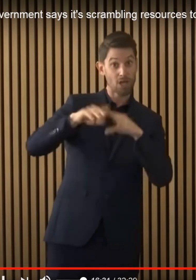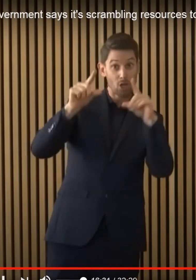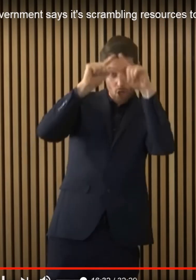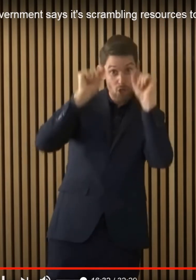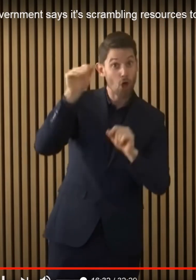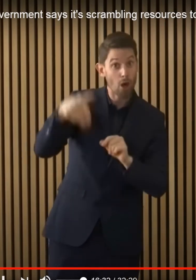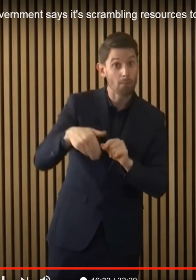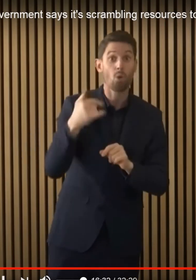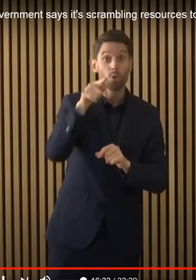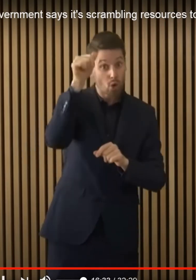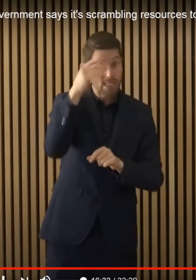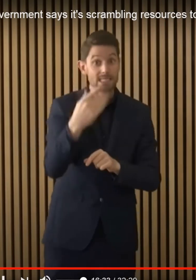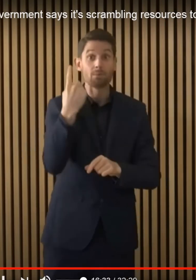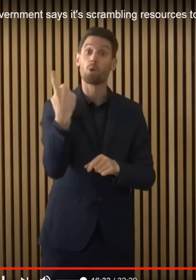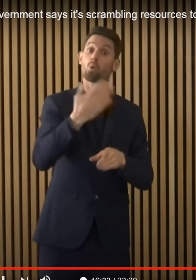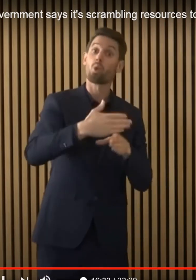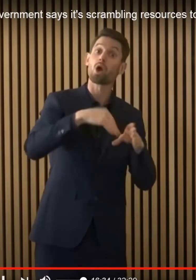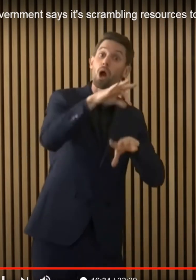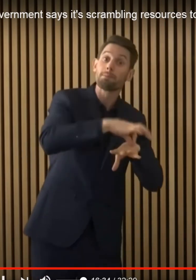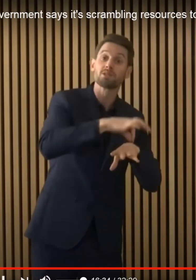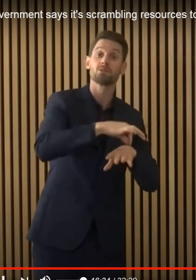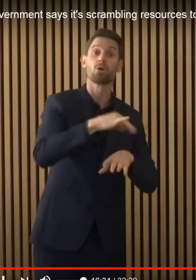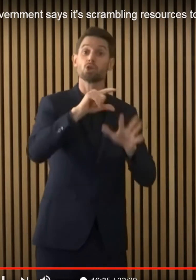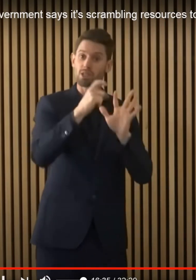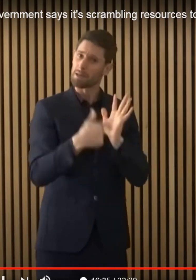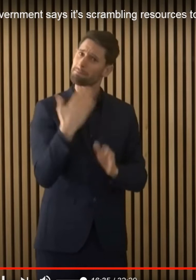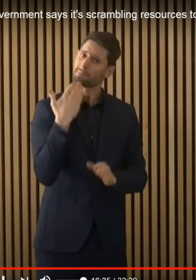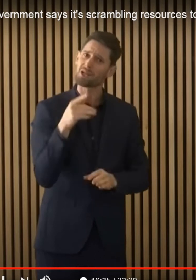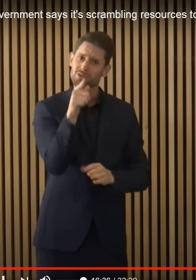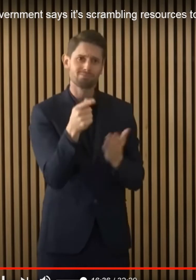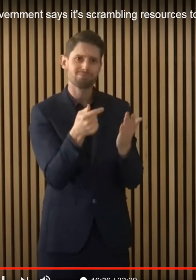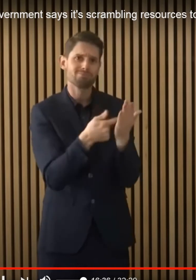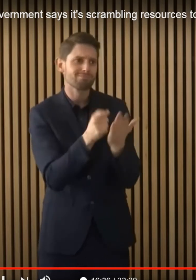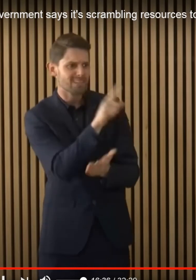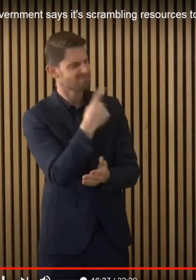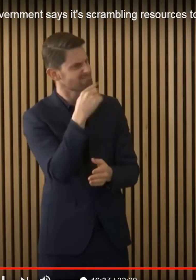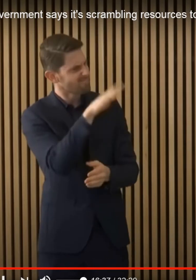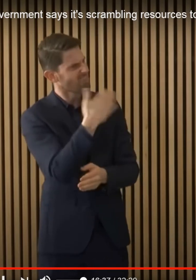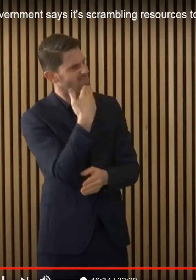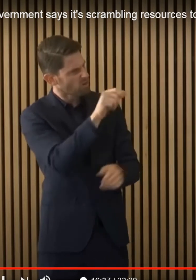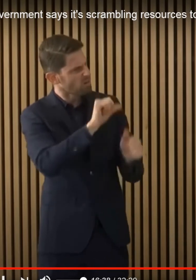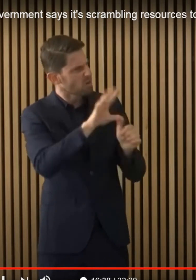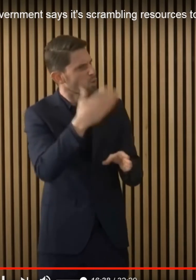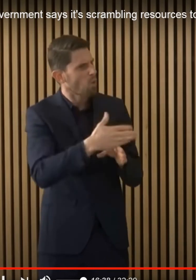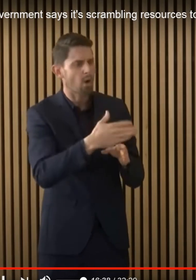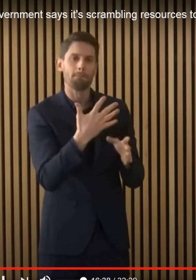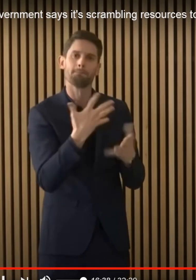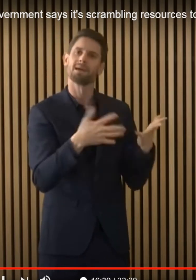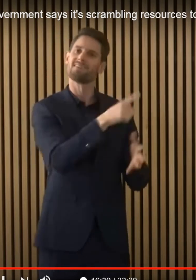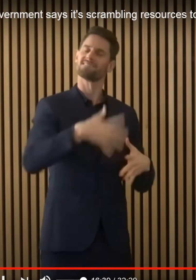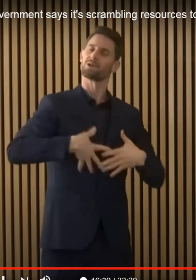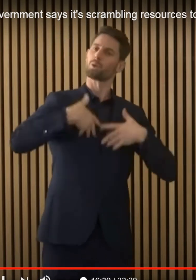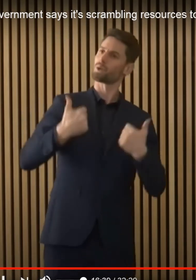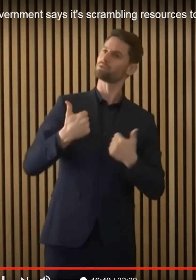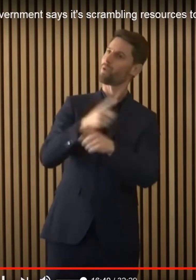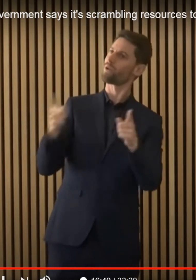healthcare system, now is the time to give them a shout out or drop them a text and just remind them of the important work they do